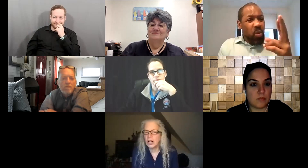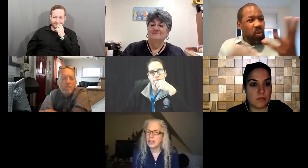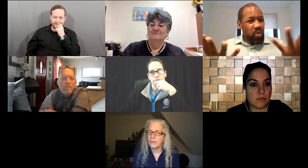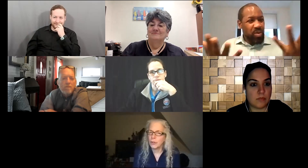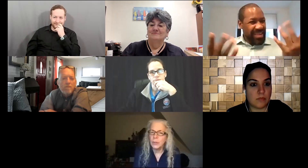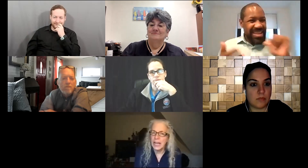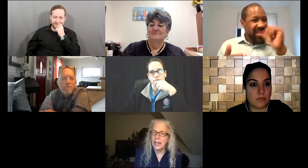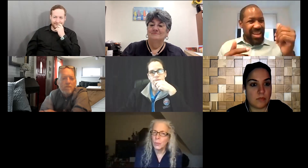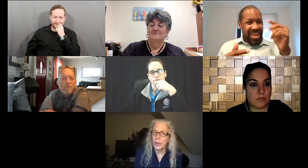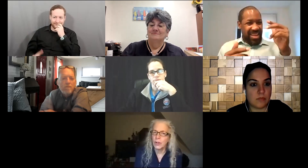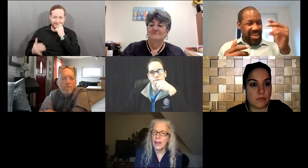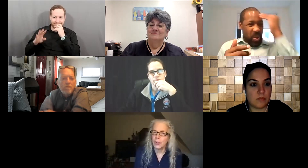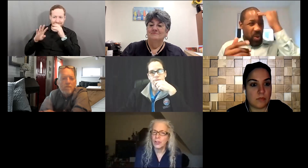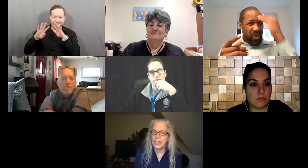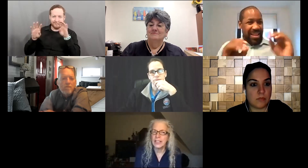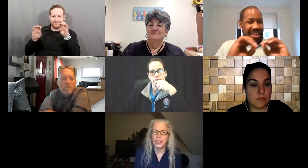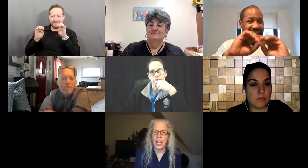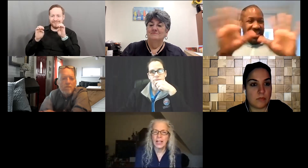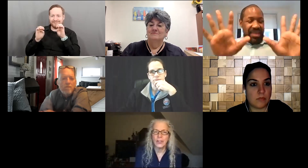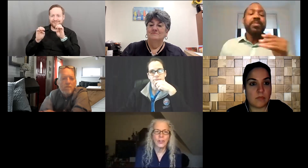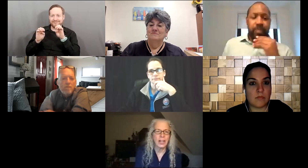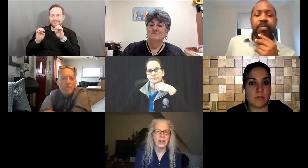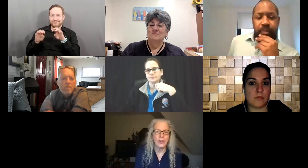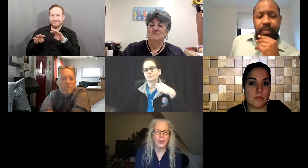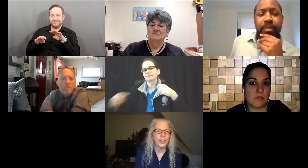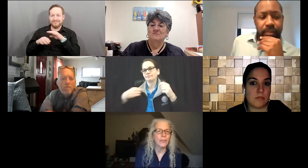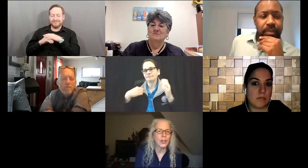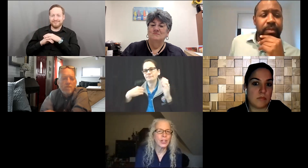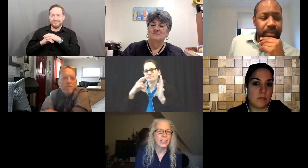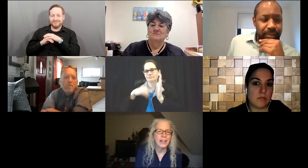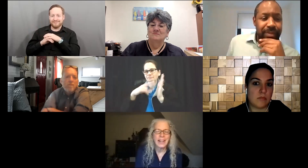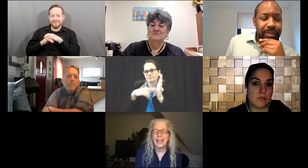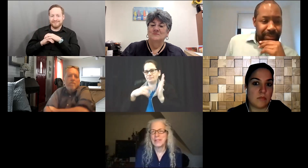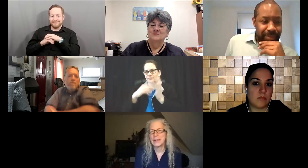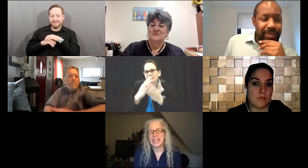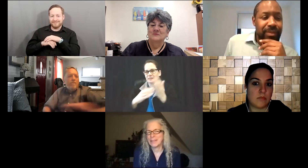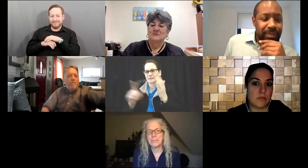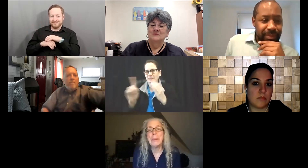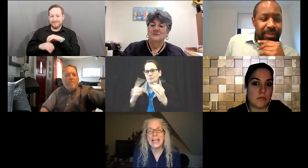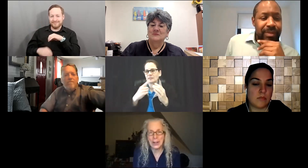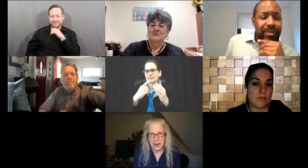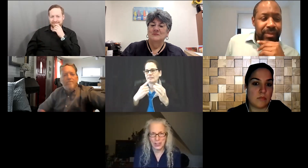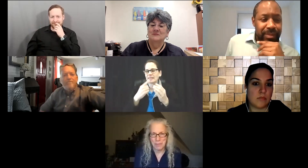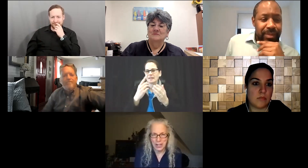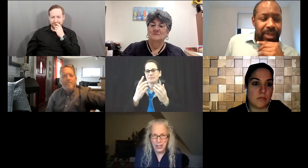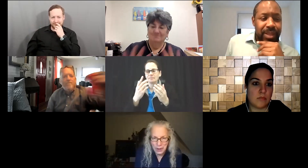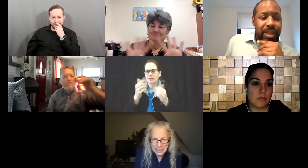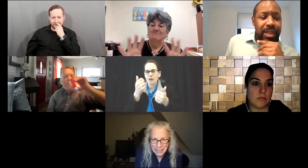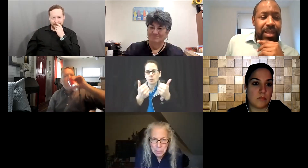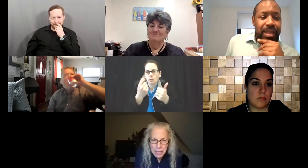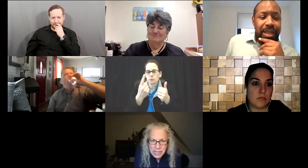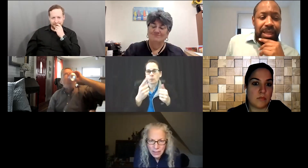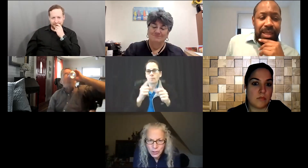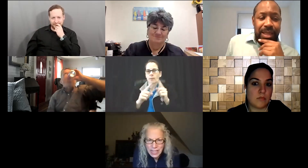we aren't confirmed yet whether after your second shot, you're done and you're good for good. And Tim's like, big question mark, no